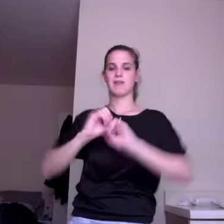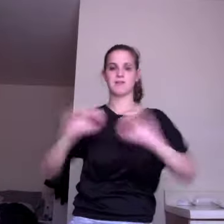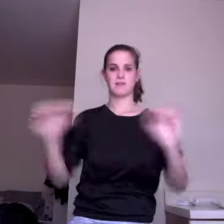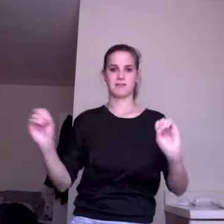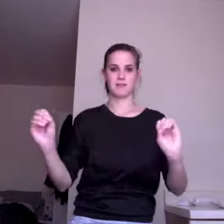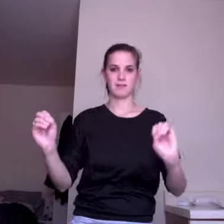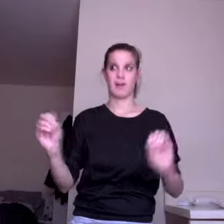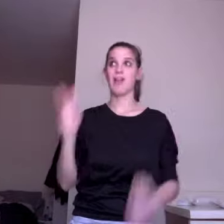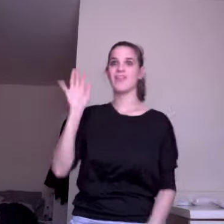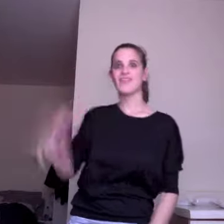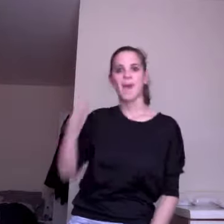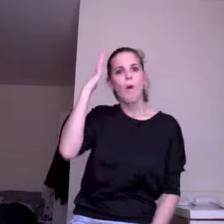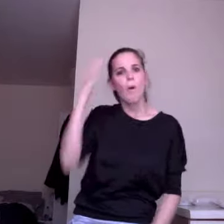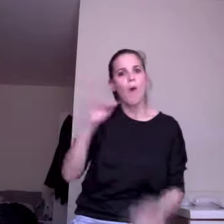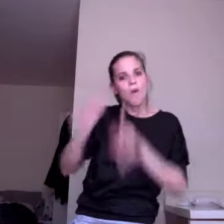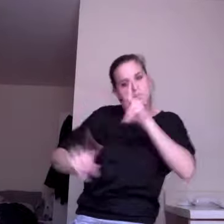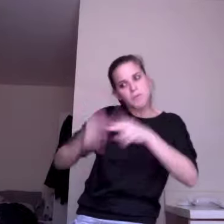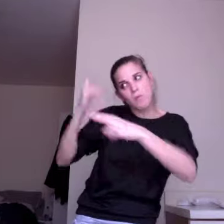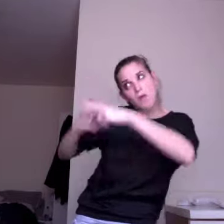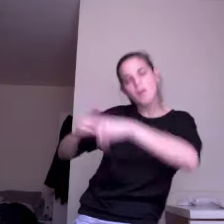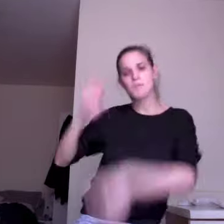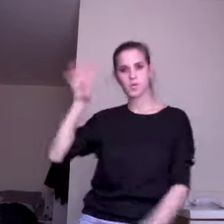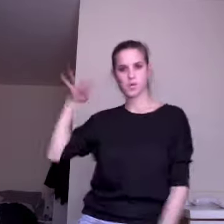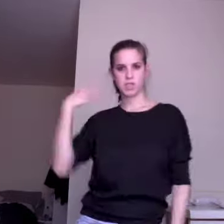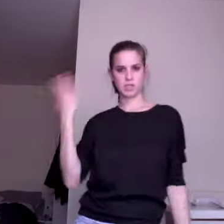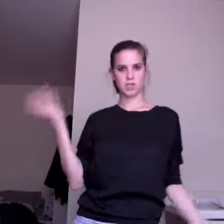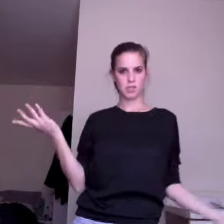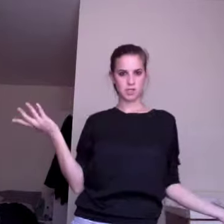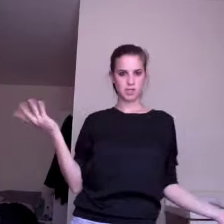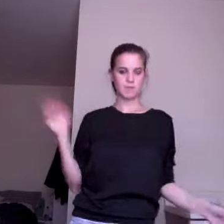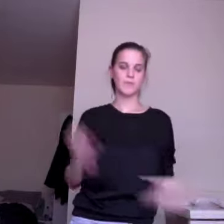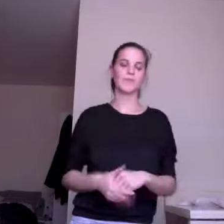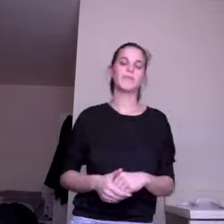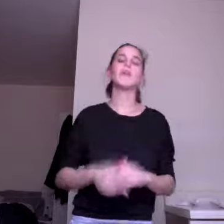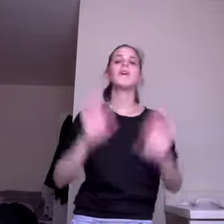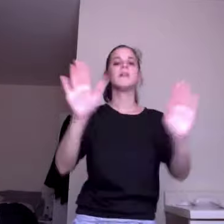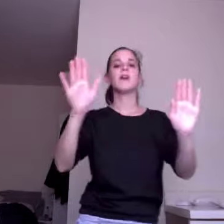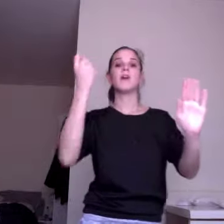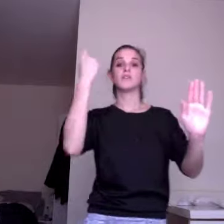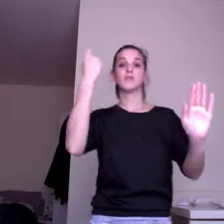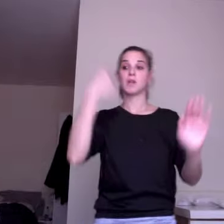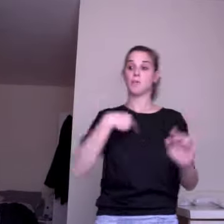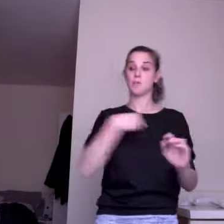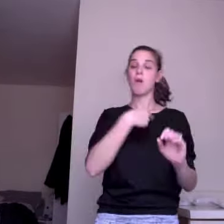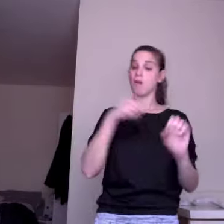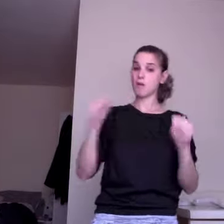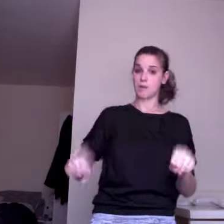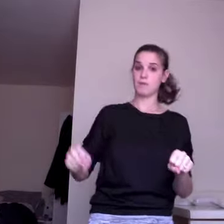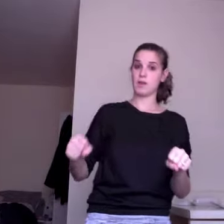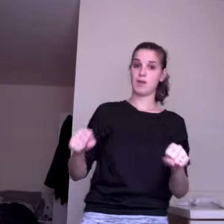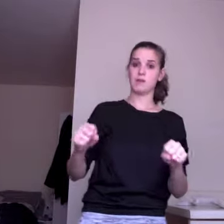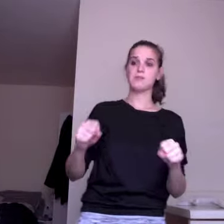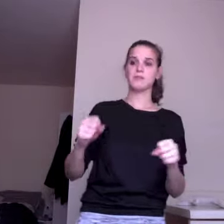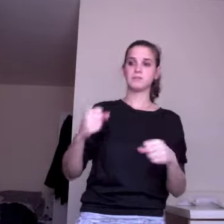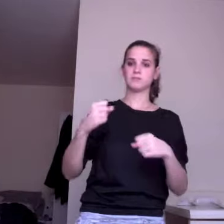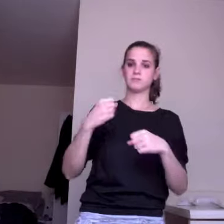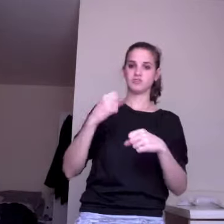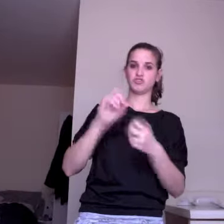you to know that we can all make a difference by making different choices, by buying our food directly from local farmers or neighbors we know in real